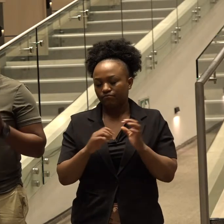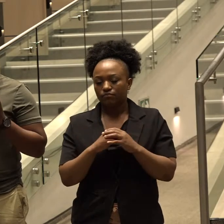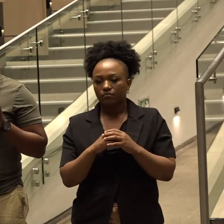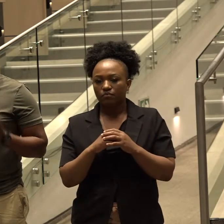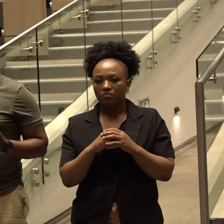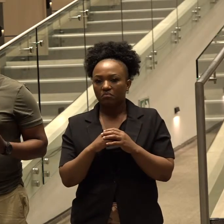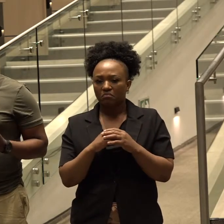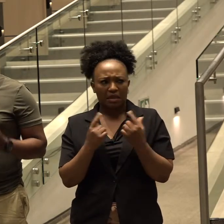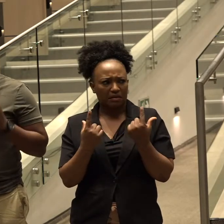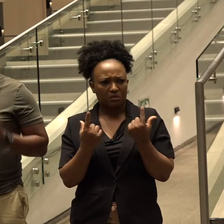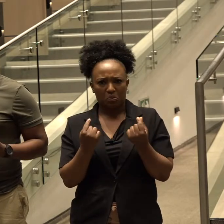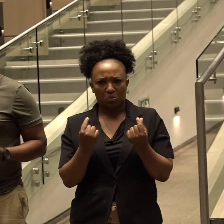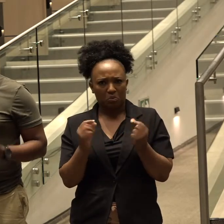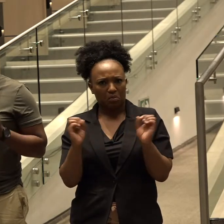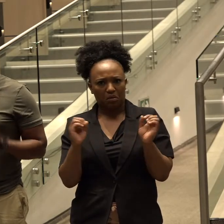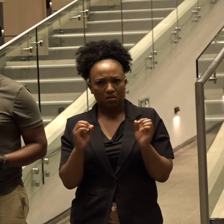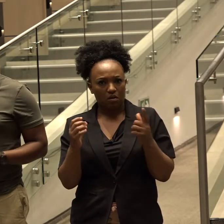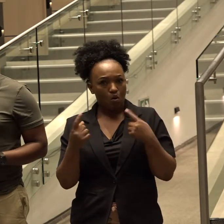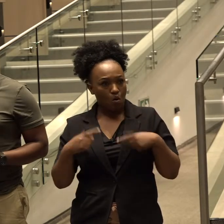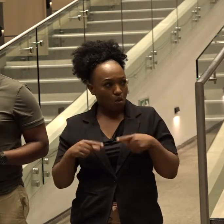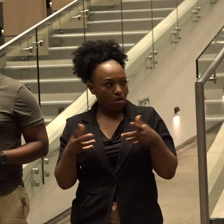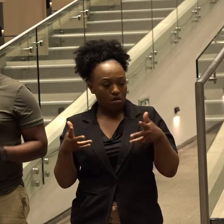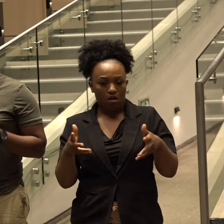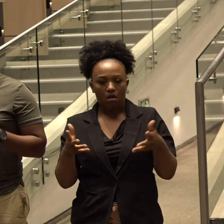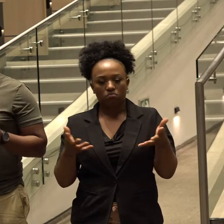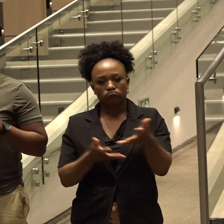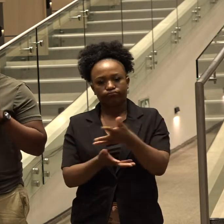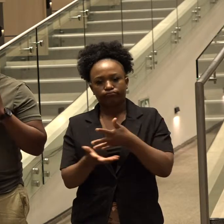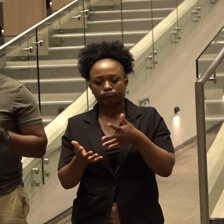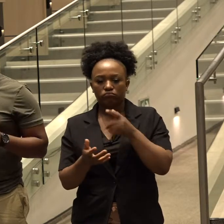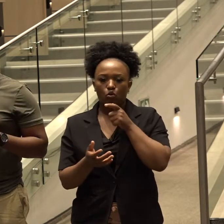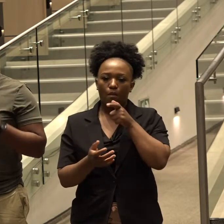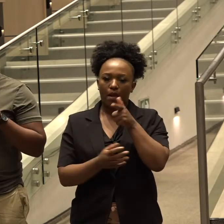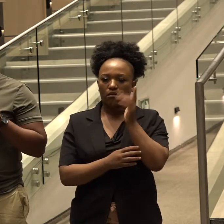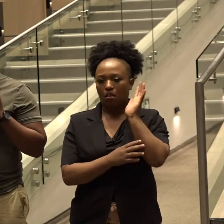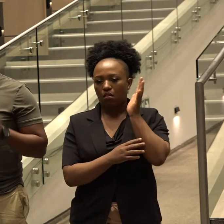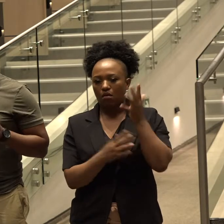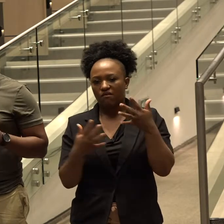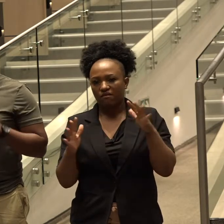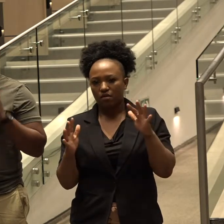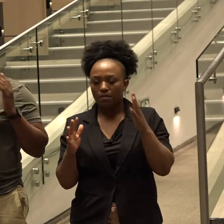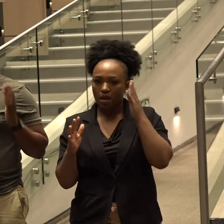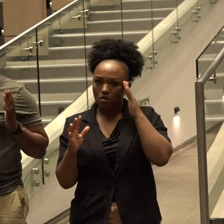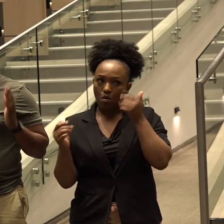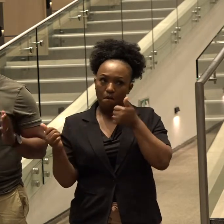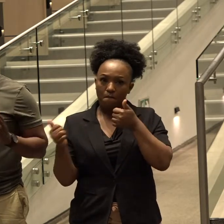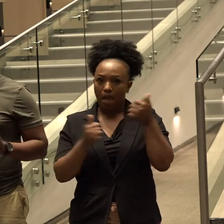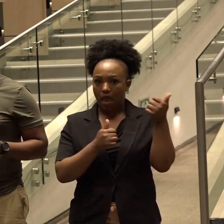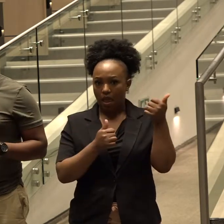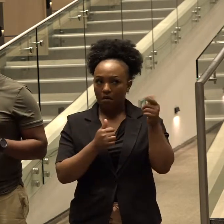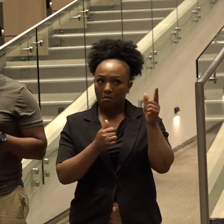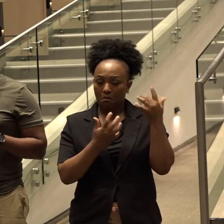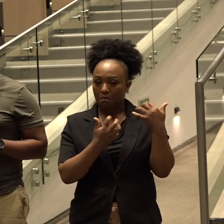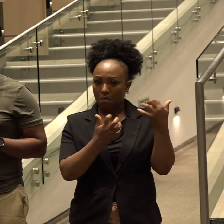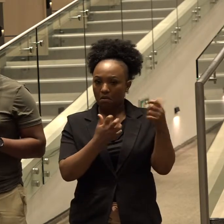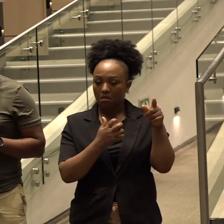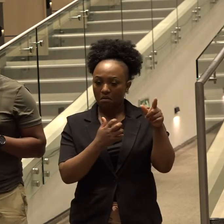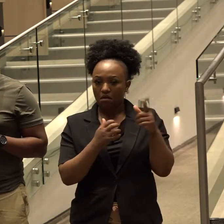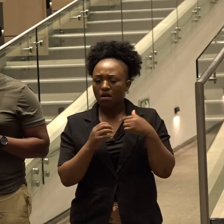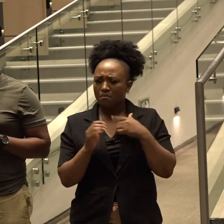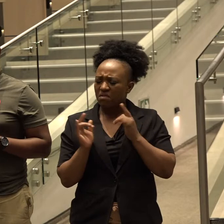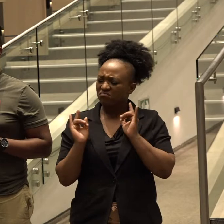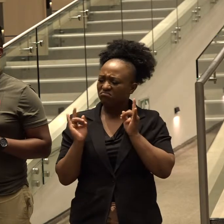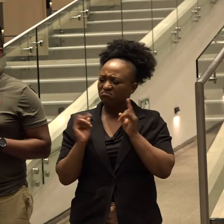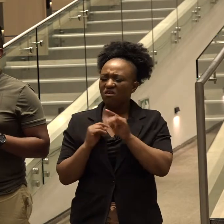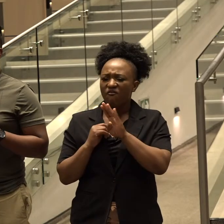nothing is being done we are here now talking but I know when you go back to your sitting stay in Parliament I watch